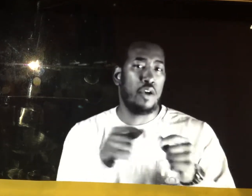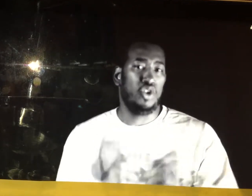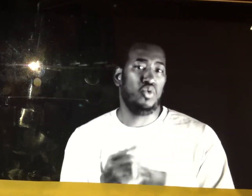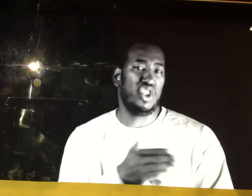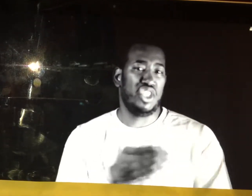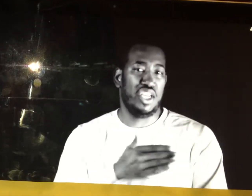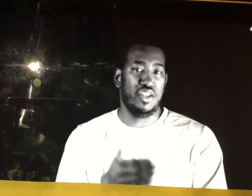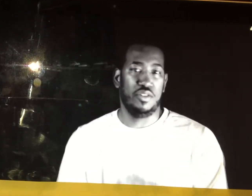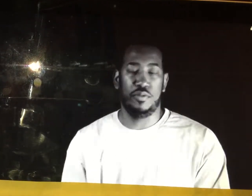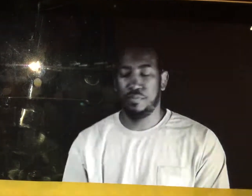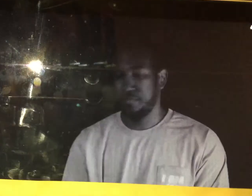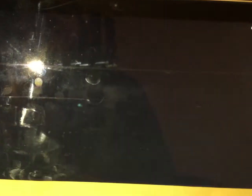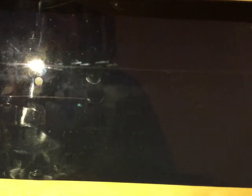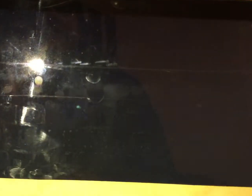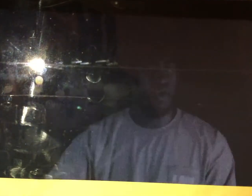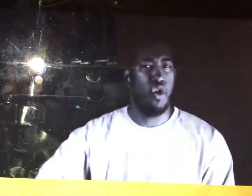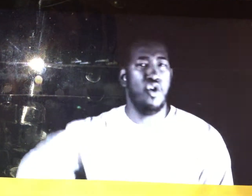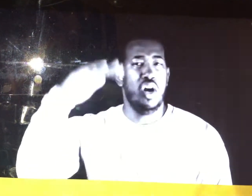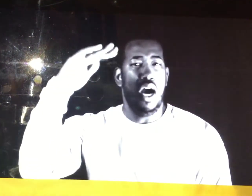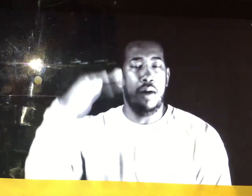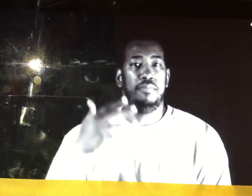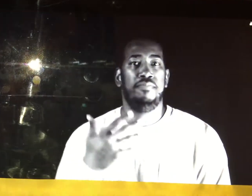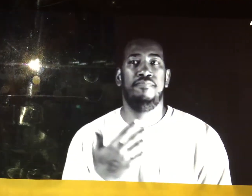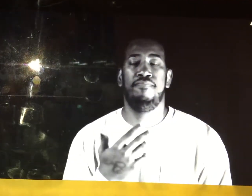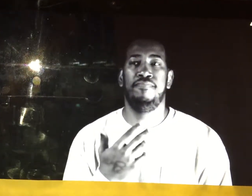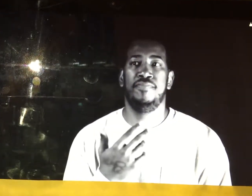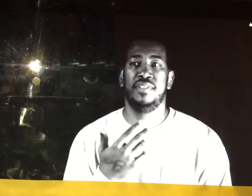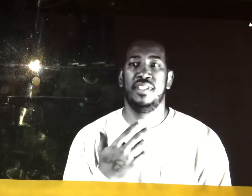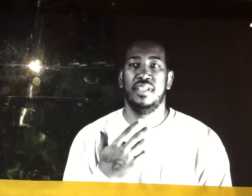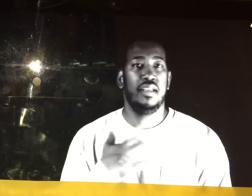you'll see my personal experience and I'll just share it with you.